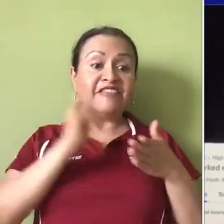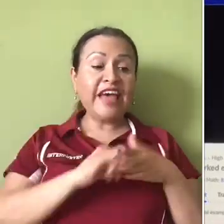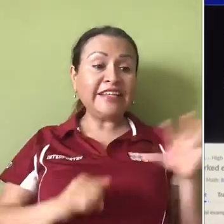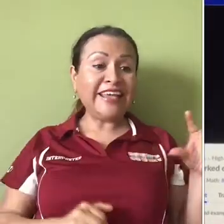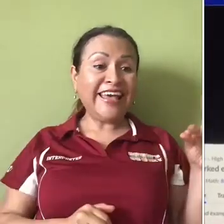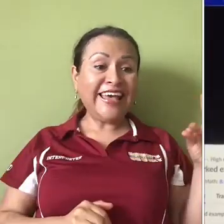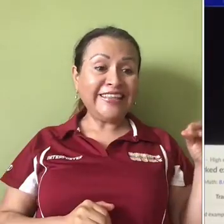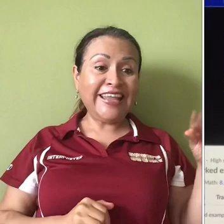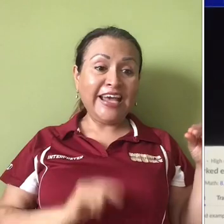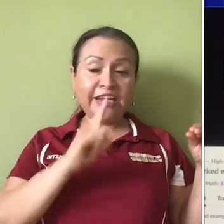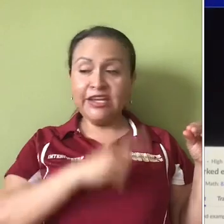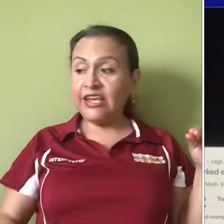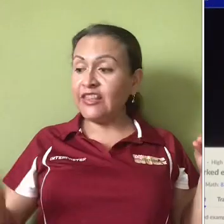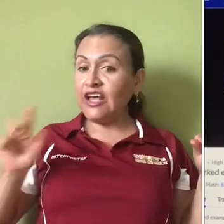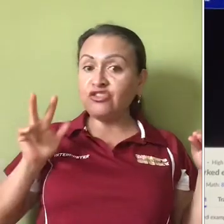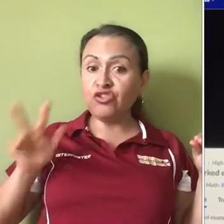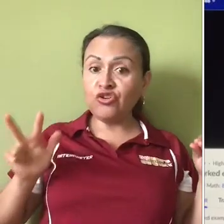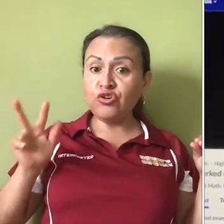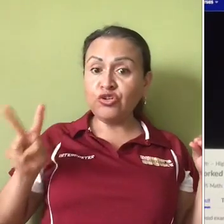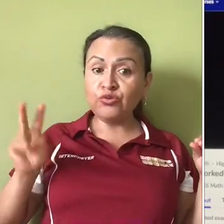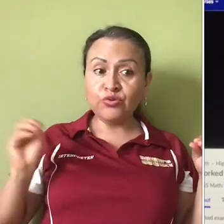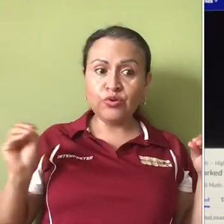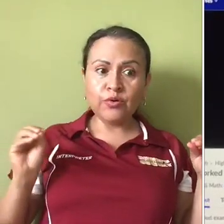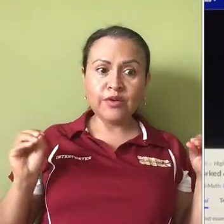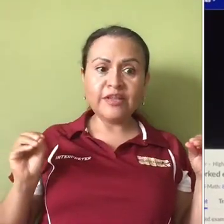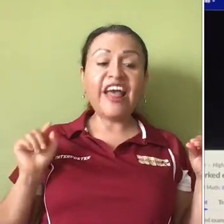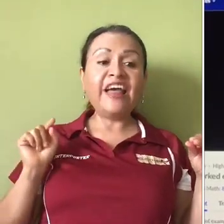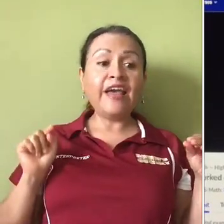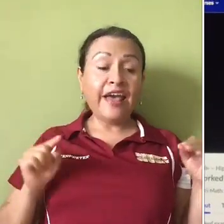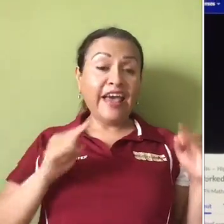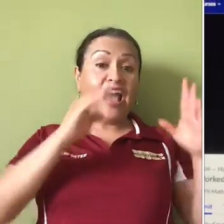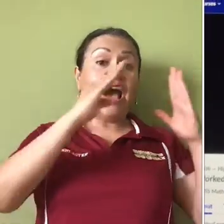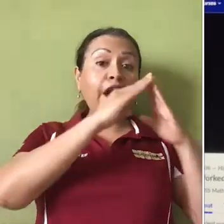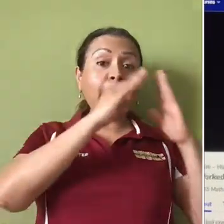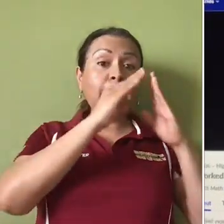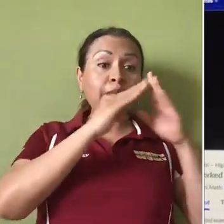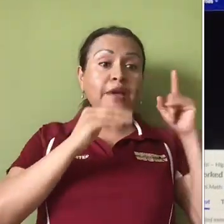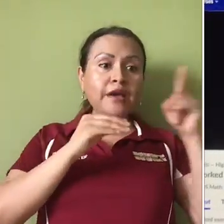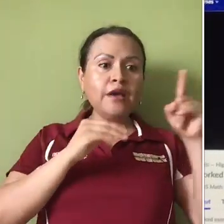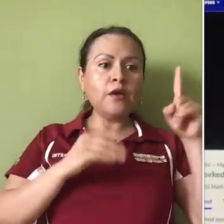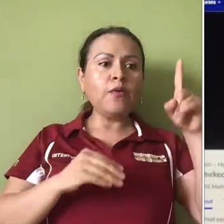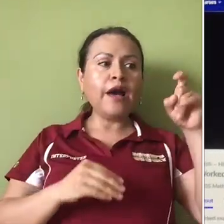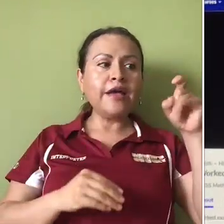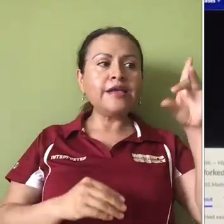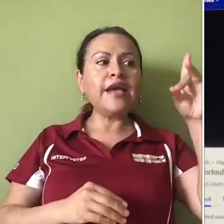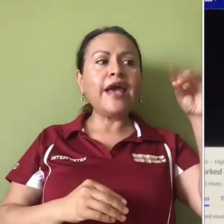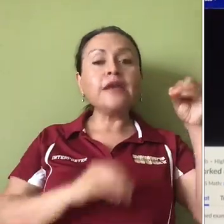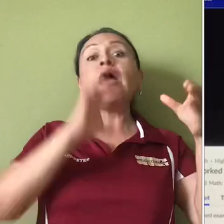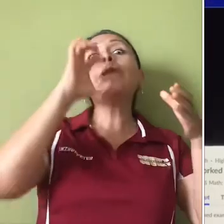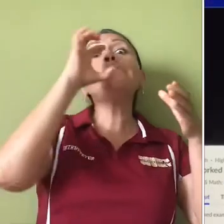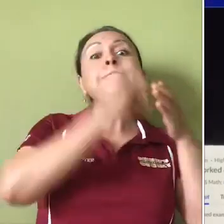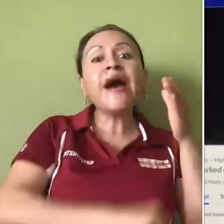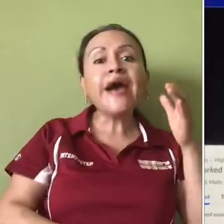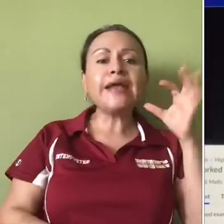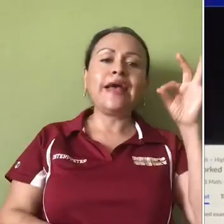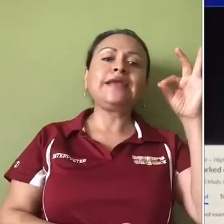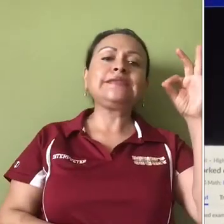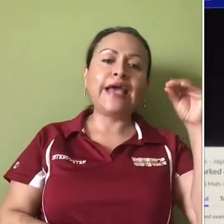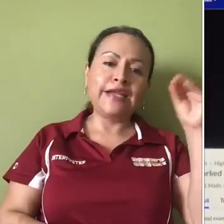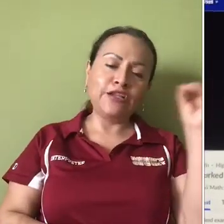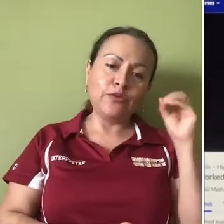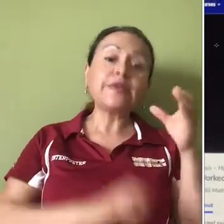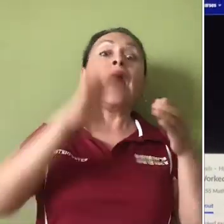is 32 degrees over here, this angle up here is going to be 180 minus 90